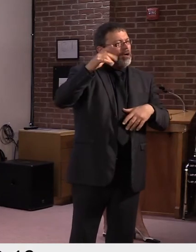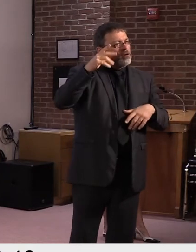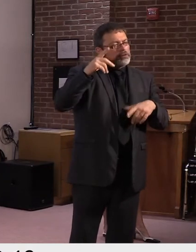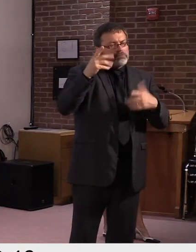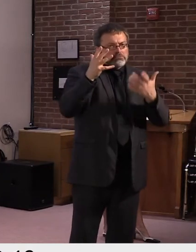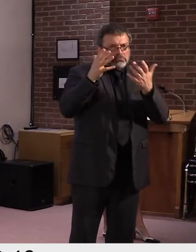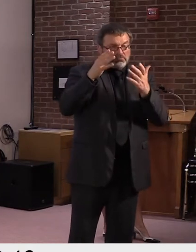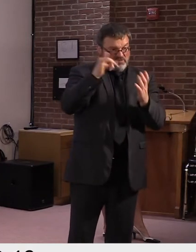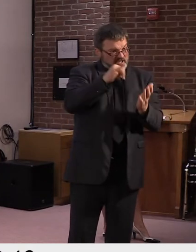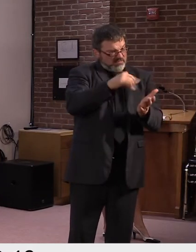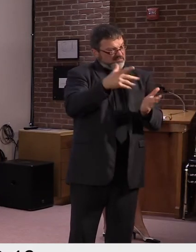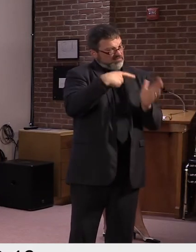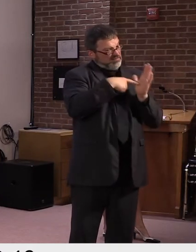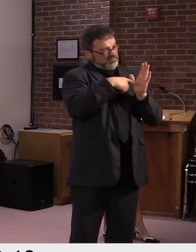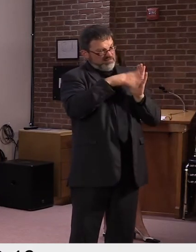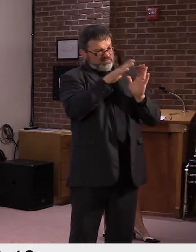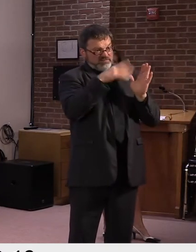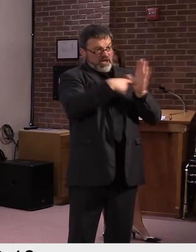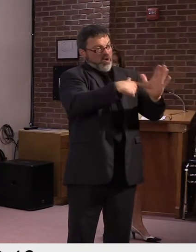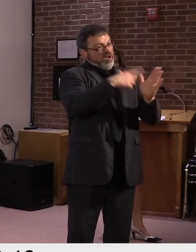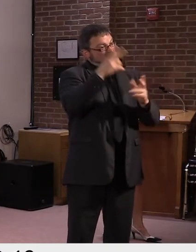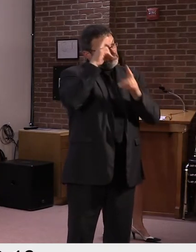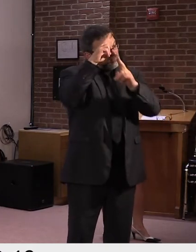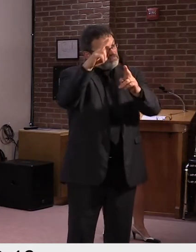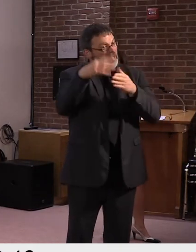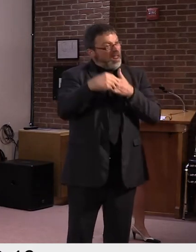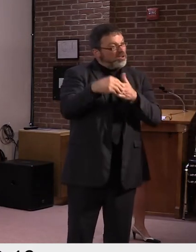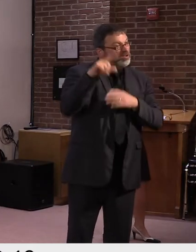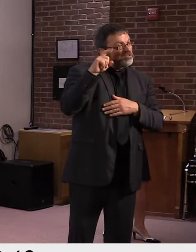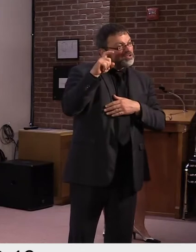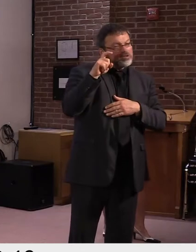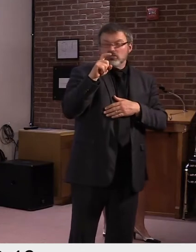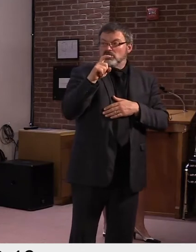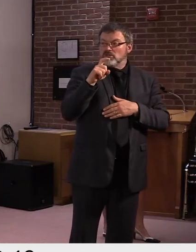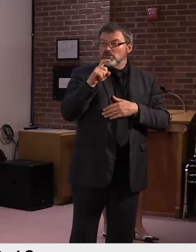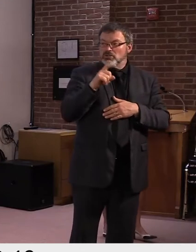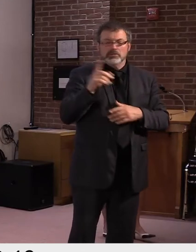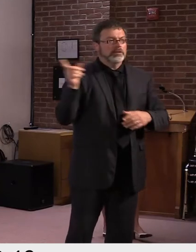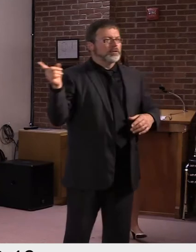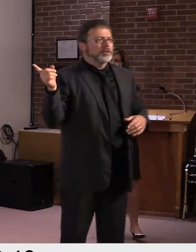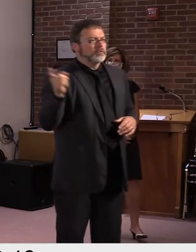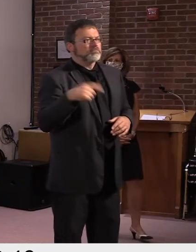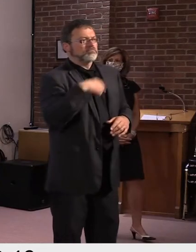the sensitivity to what the message is and was,